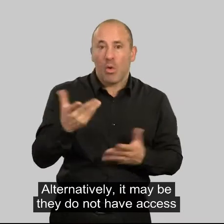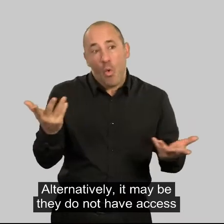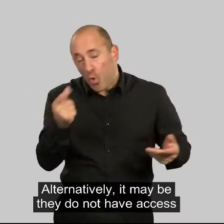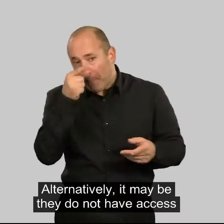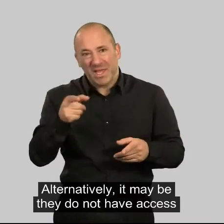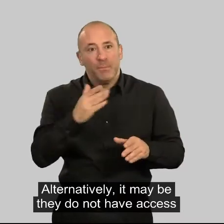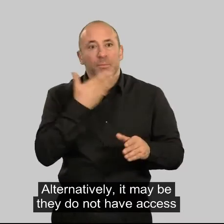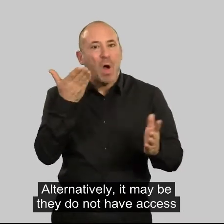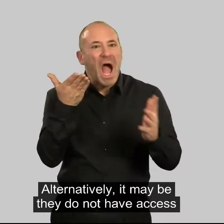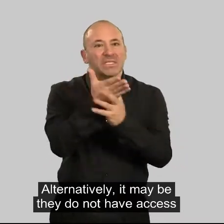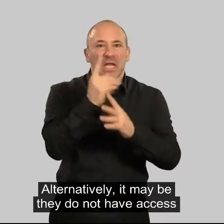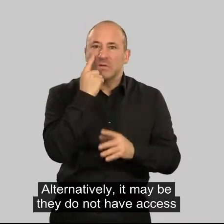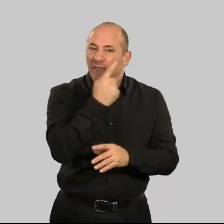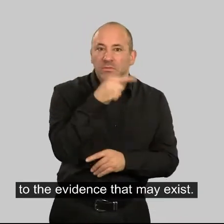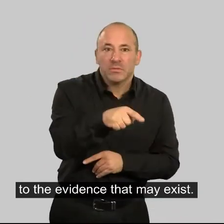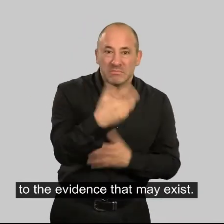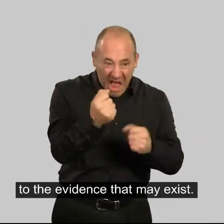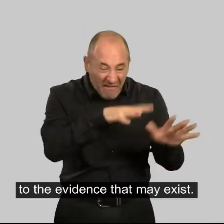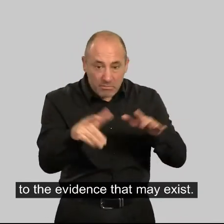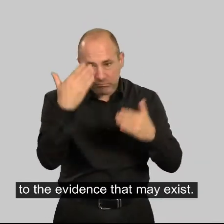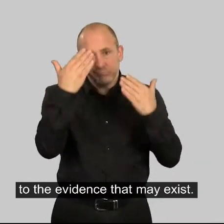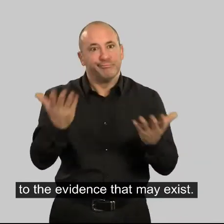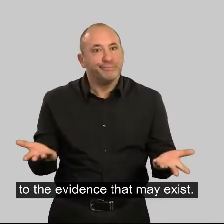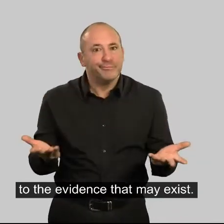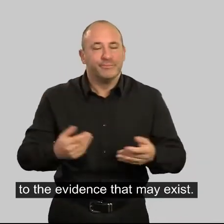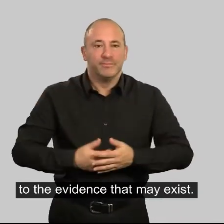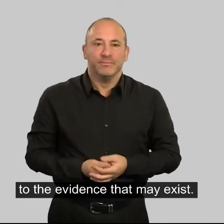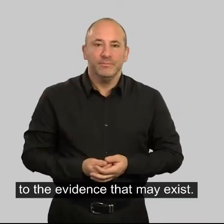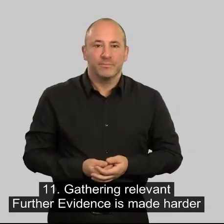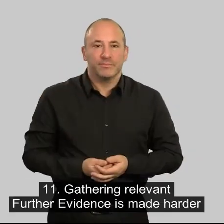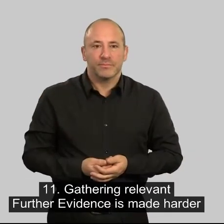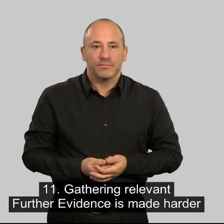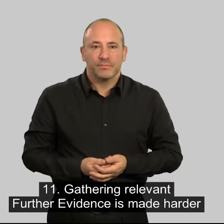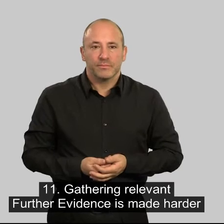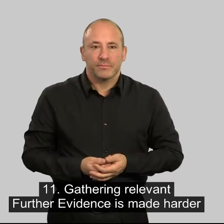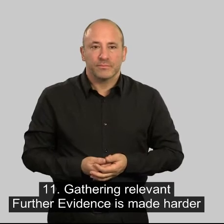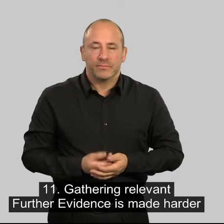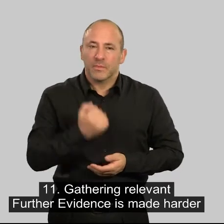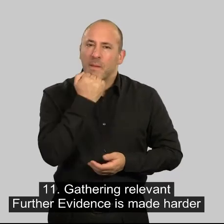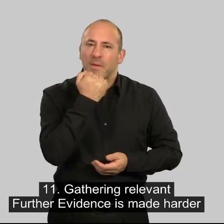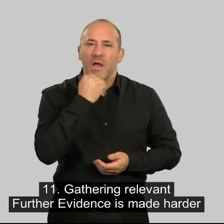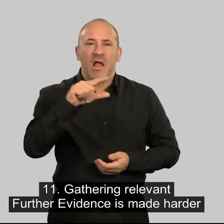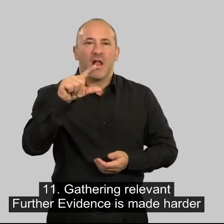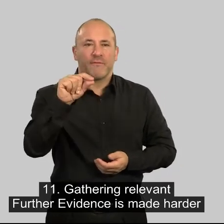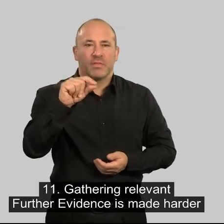Alternatively, it may be they do not have access to the evidence that may exist. 11.